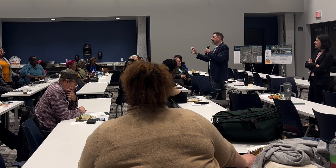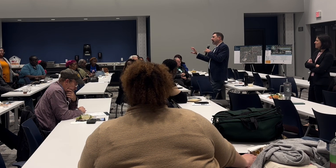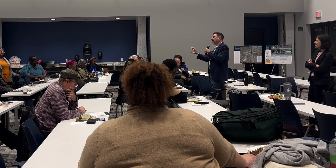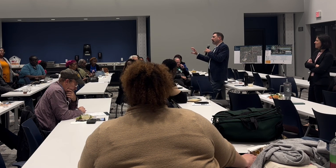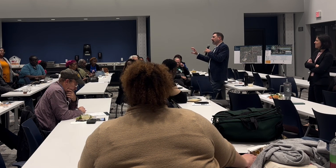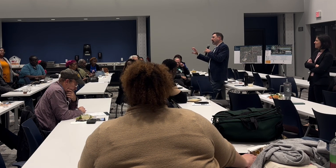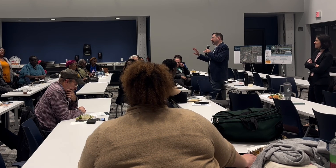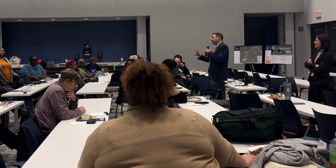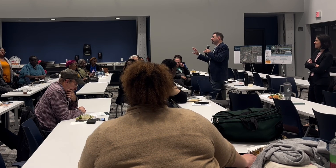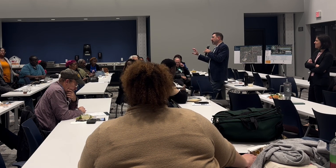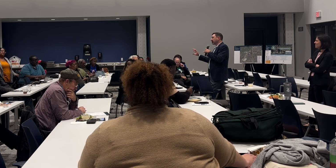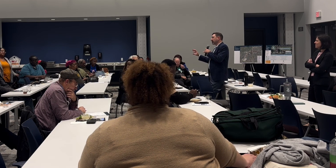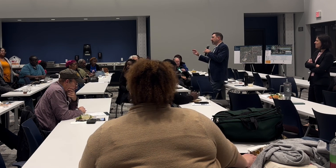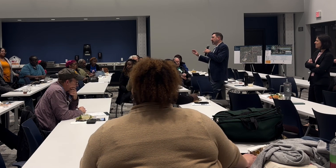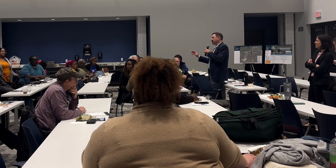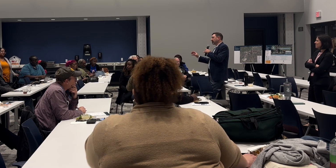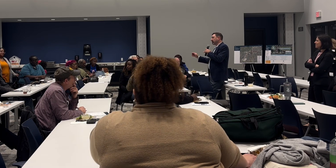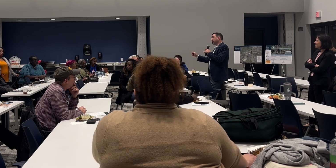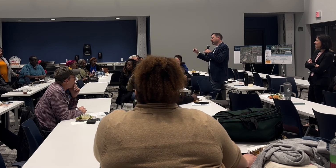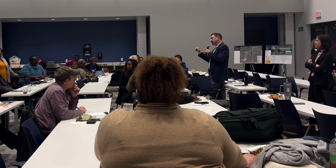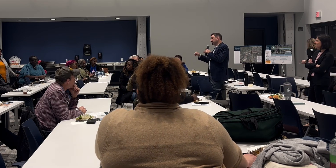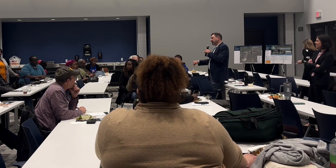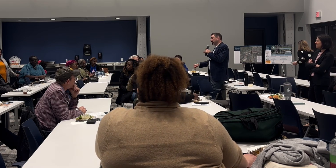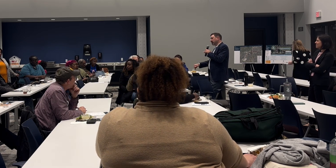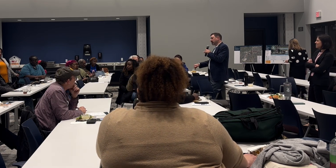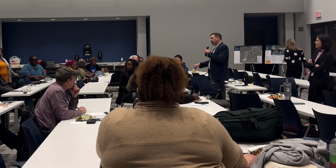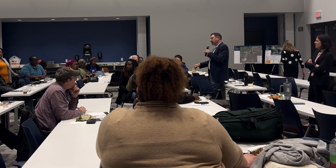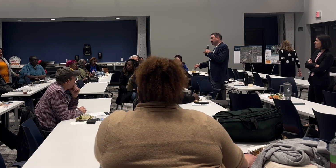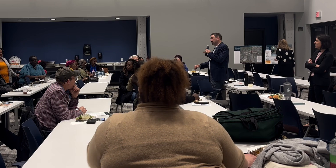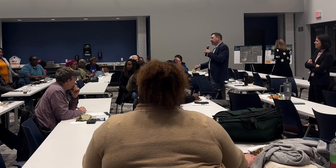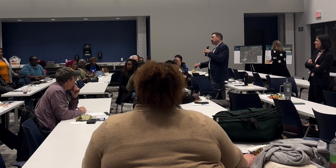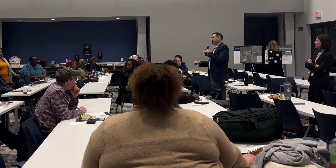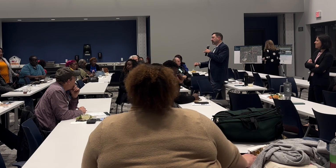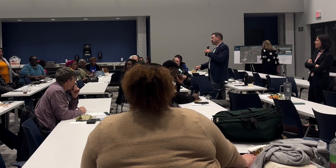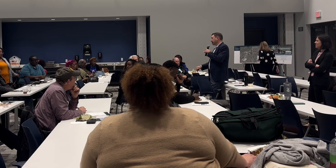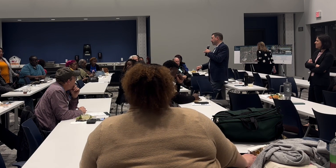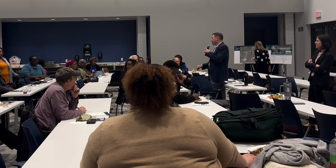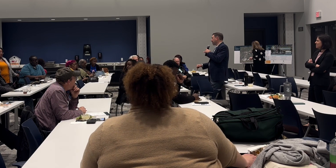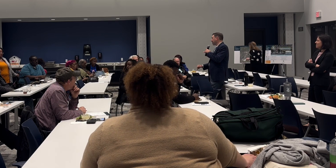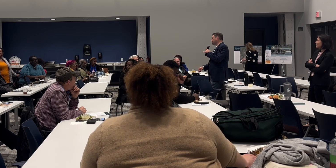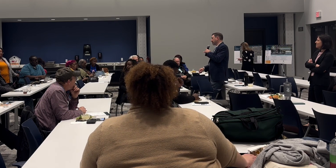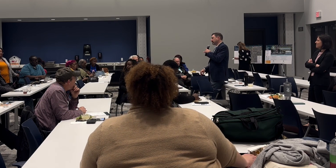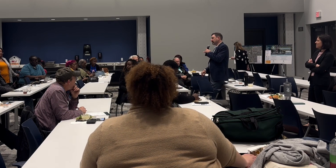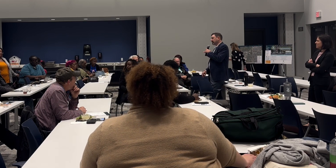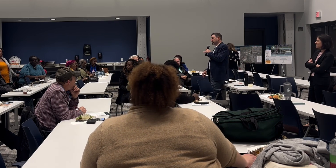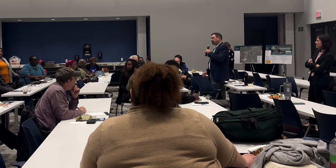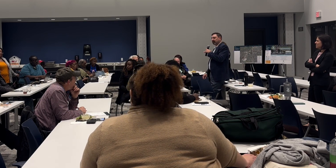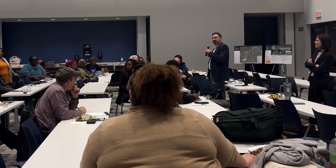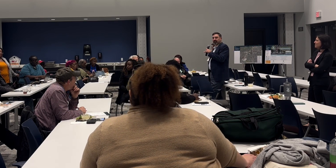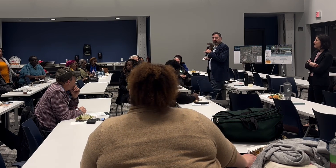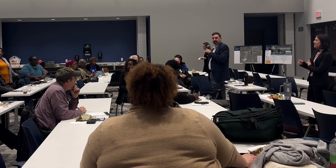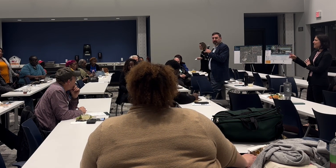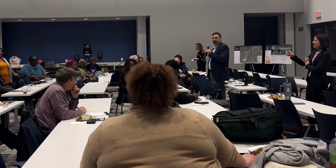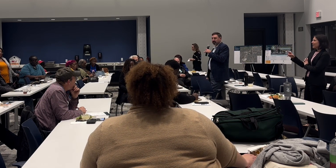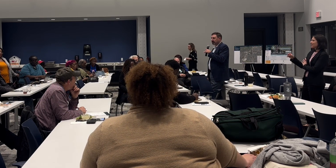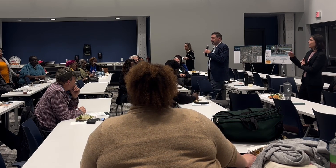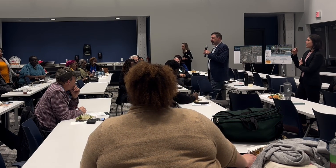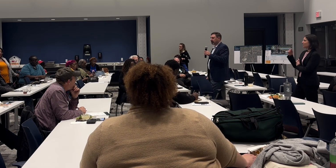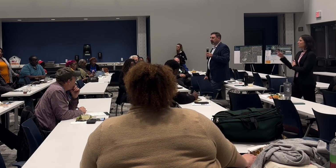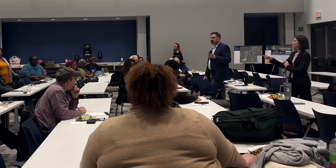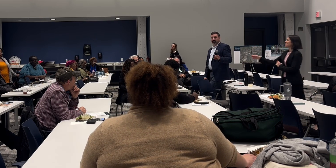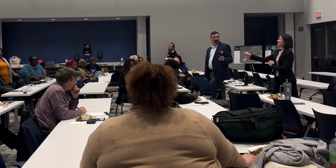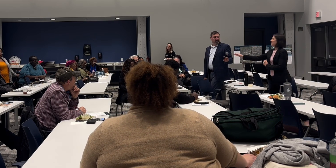and then either one would eventually flow to the Scadequita tunnel, which is deeper and already exists.